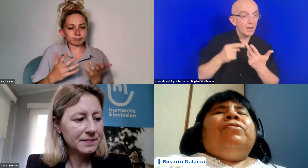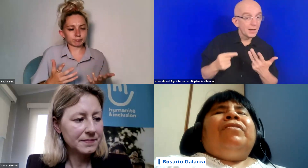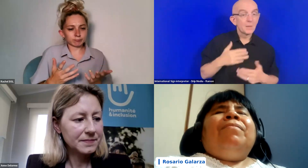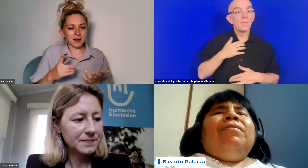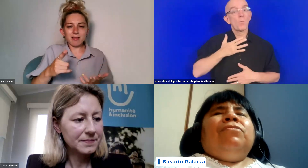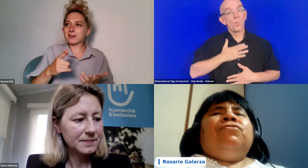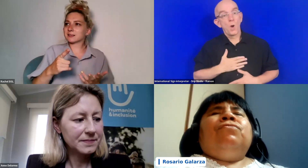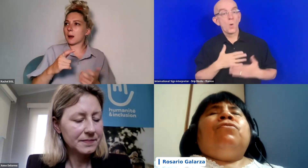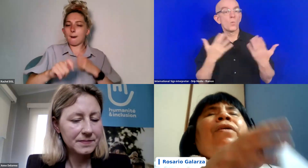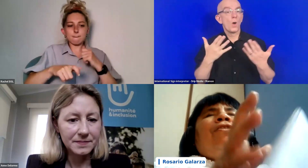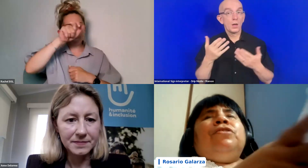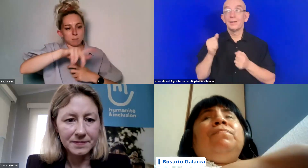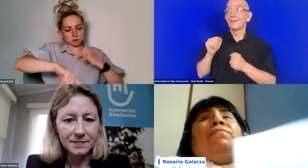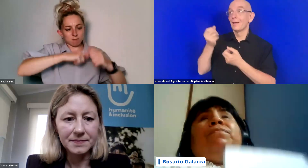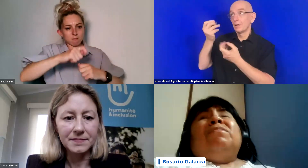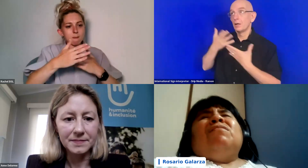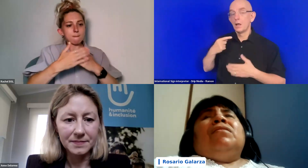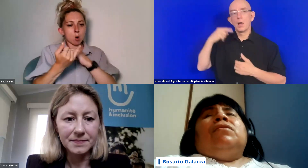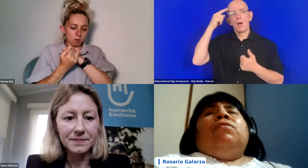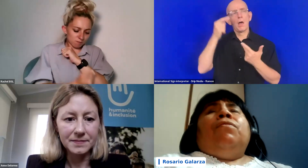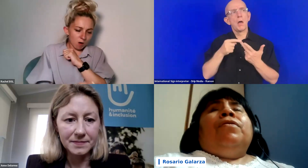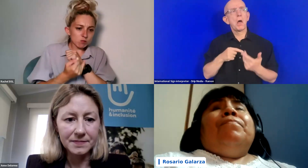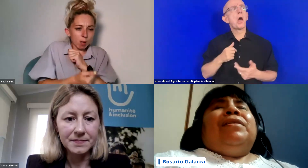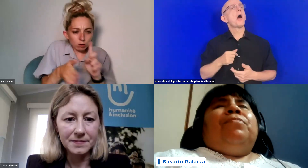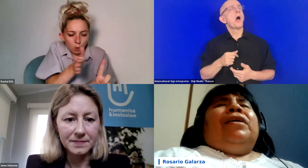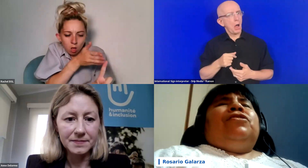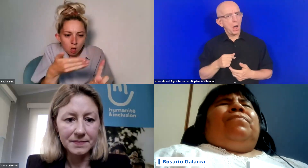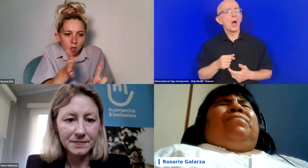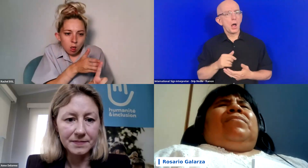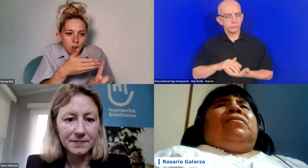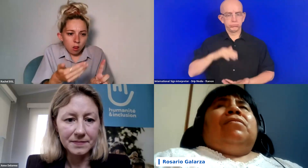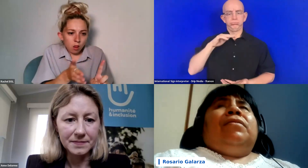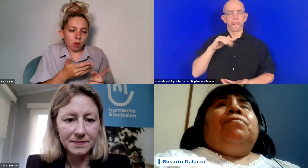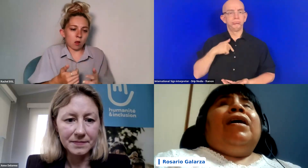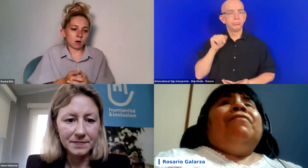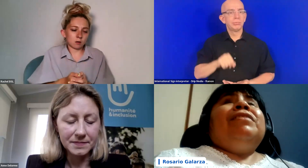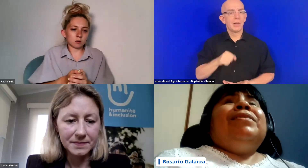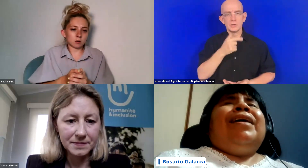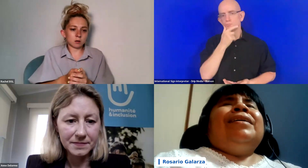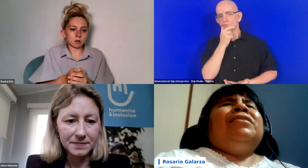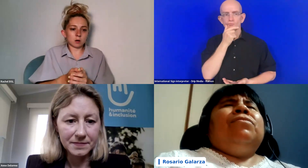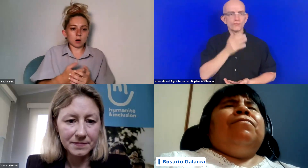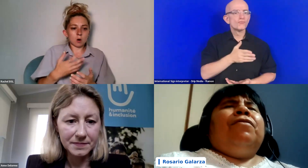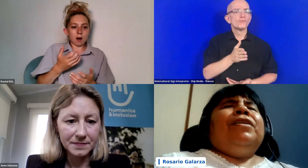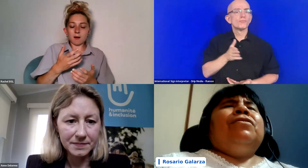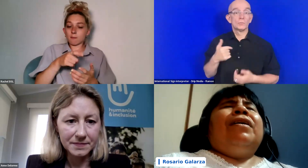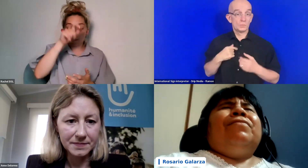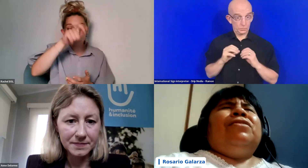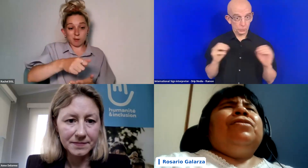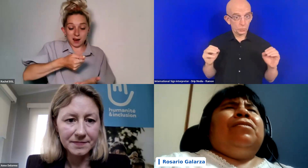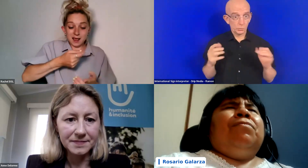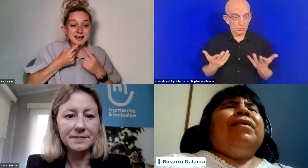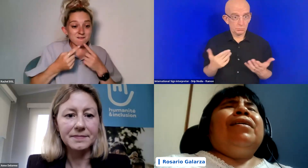more vulnerable to coercion or manipulation. Then we have limited access to information